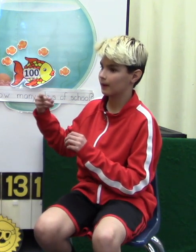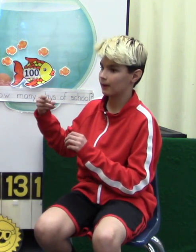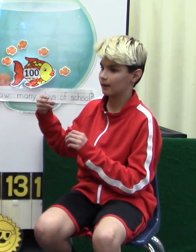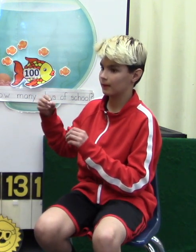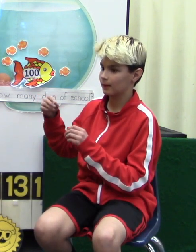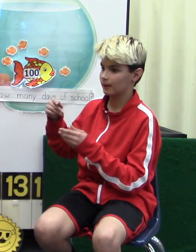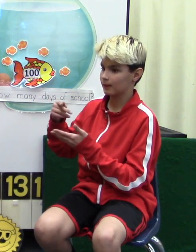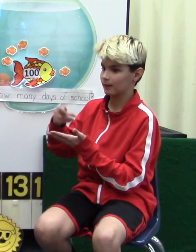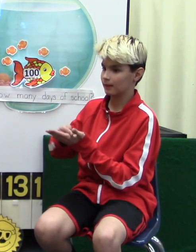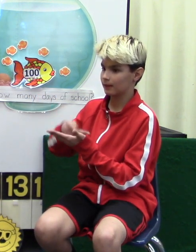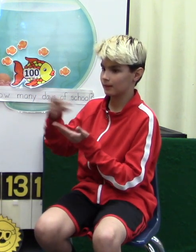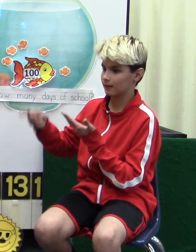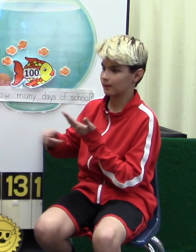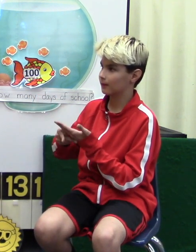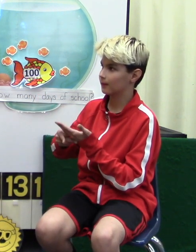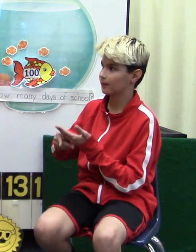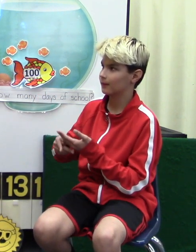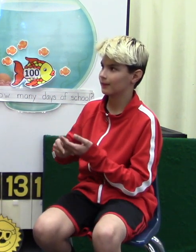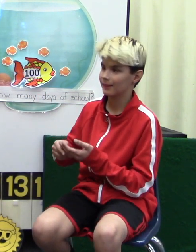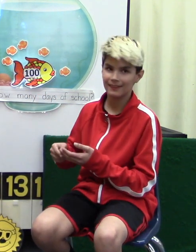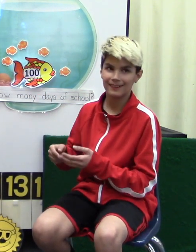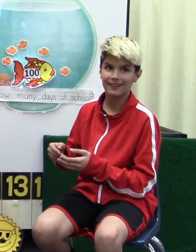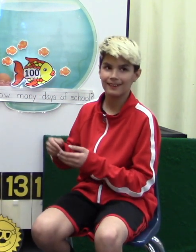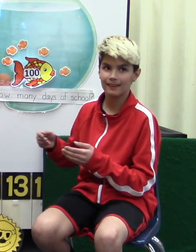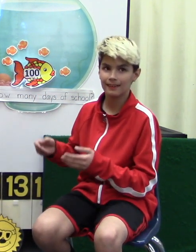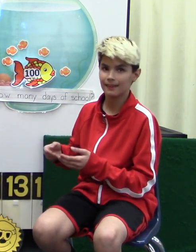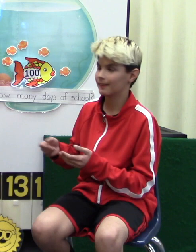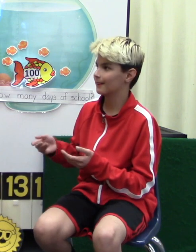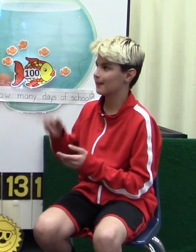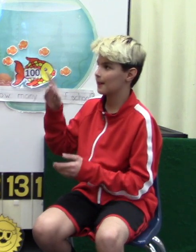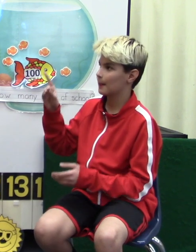about the Deaf and Hard of Hearing program here at David Lubin?